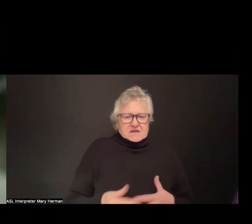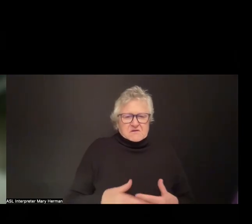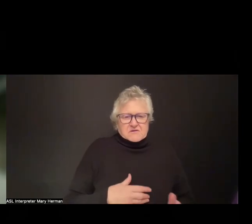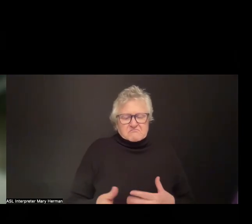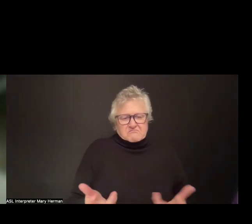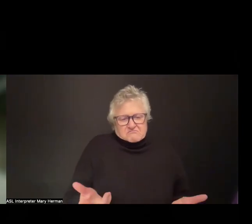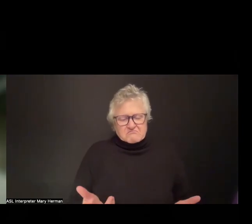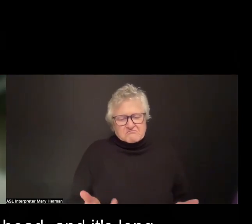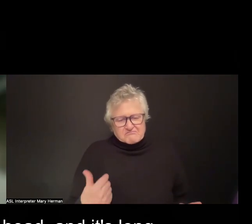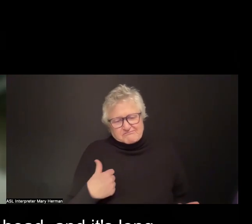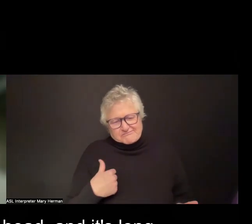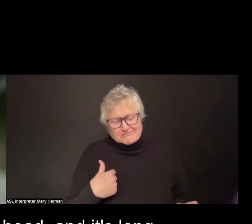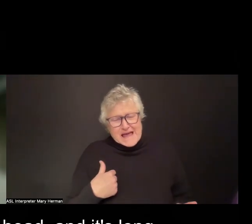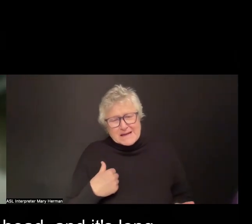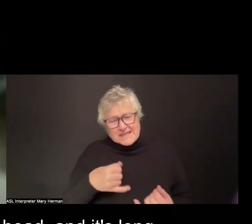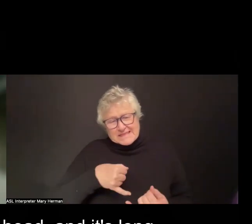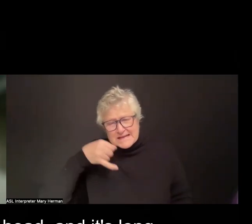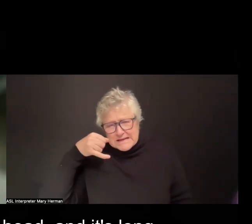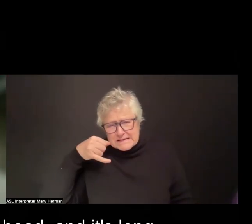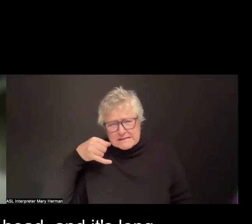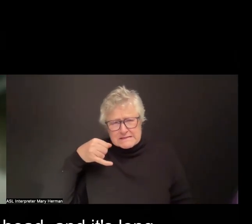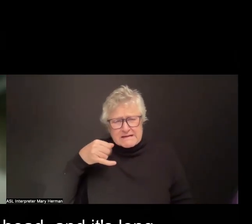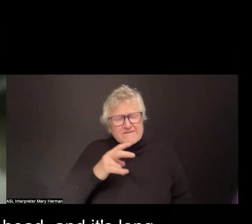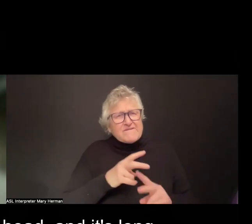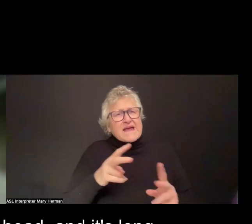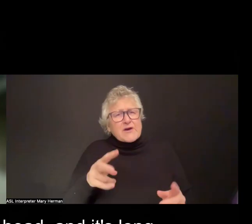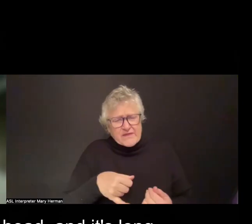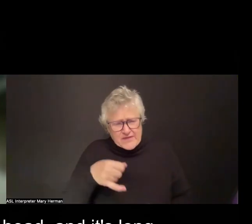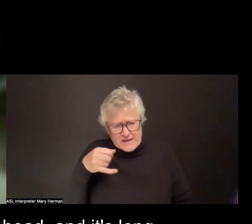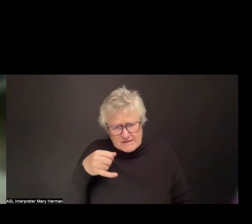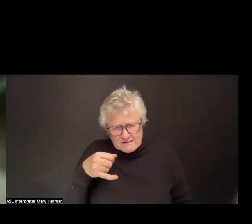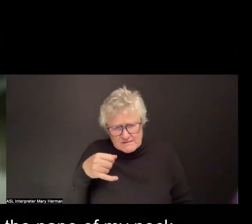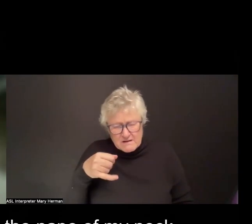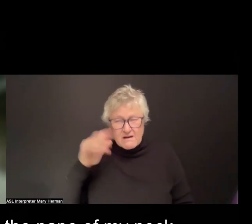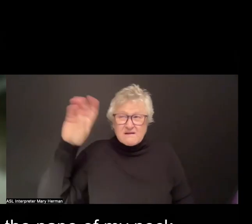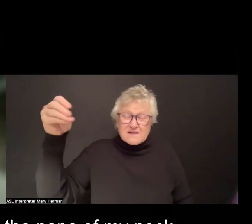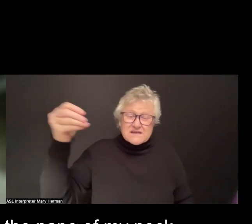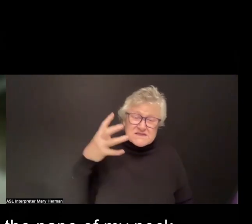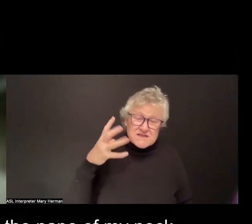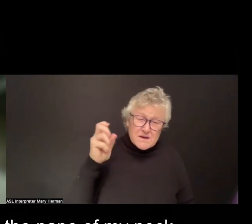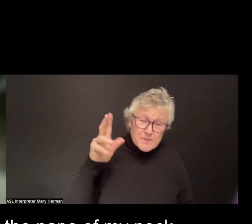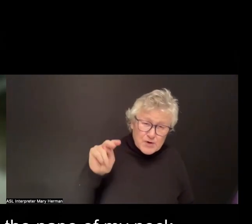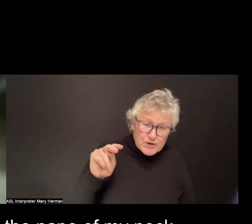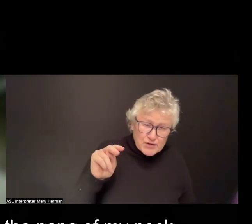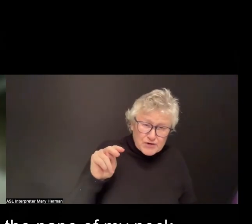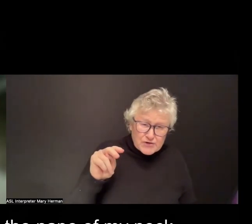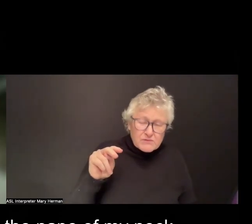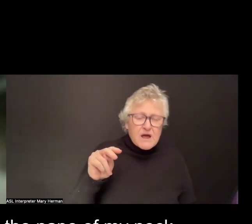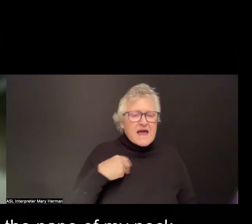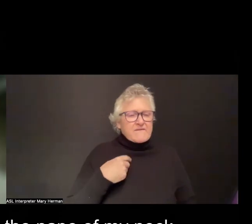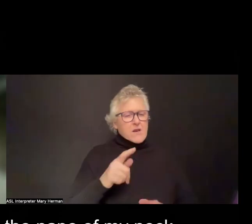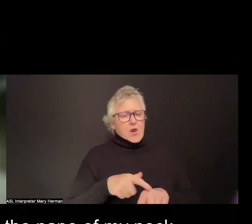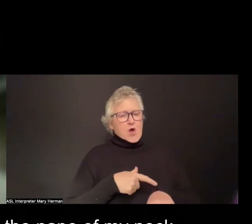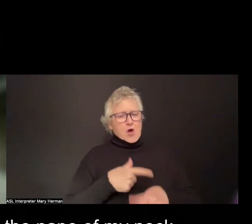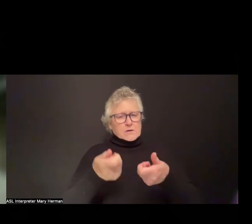sunburnt, rough-footed. I have hair on my head, and it's long, and I wear it in a pigtail down my back, or a braid wound at the nape of my neck, under a kerchief